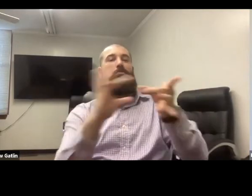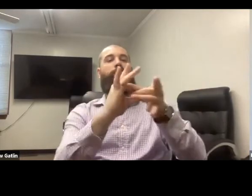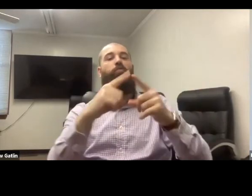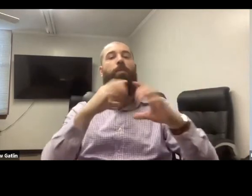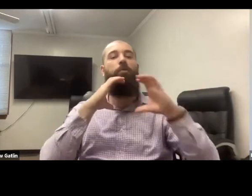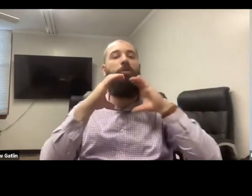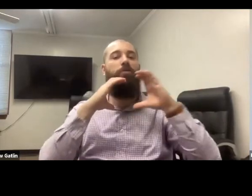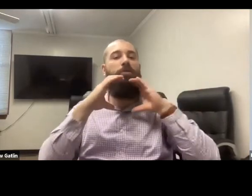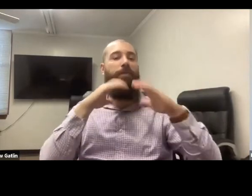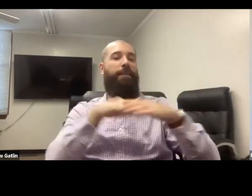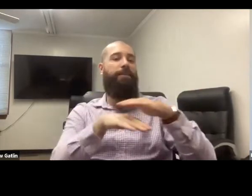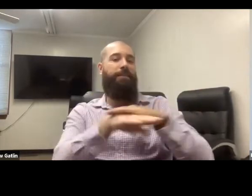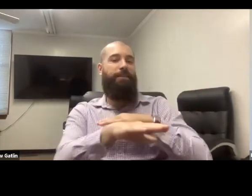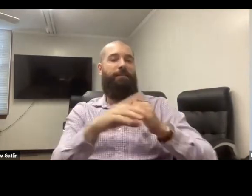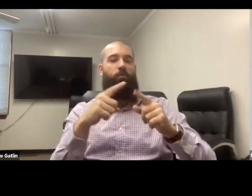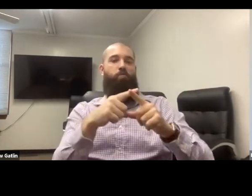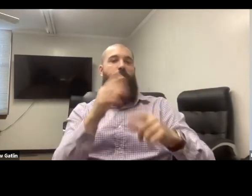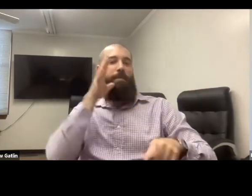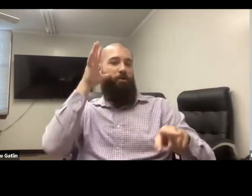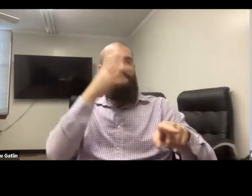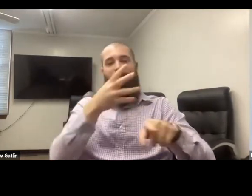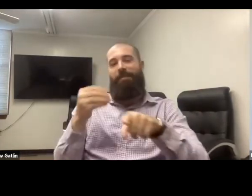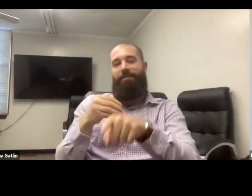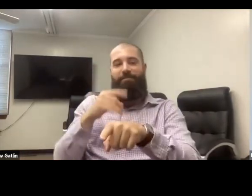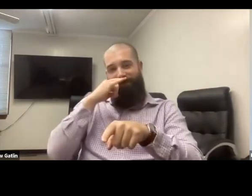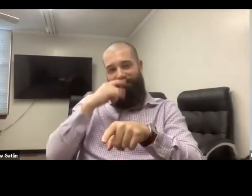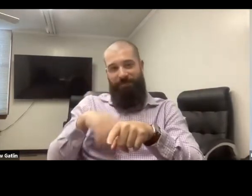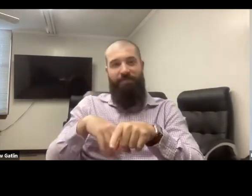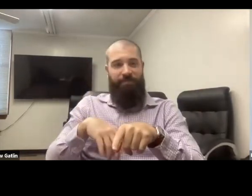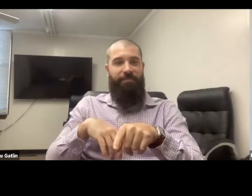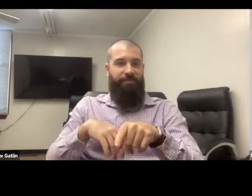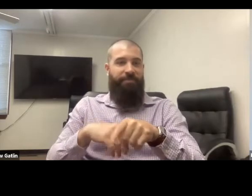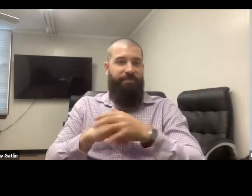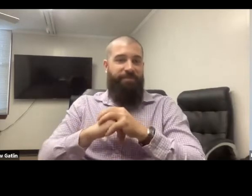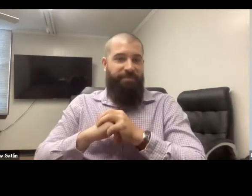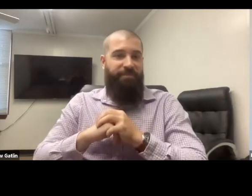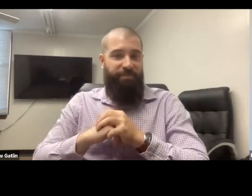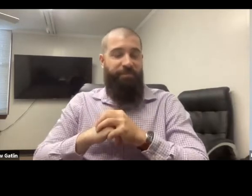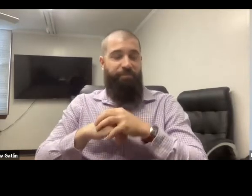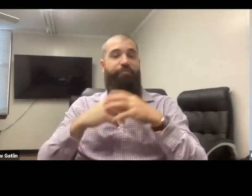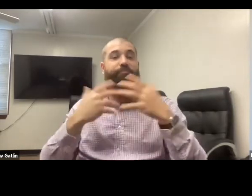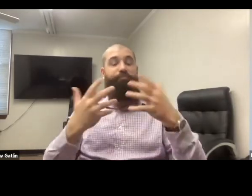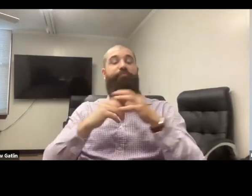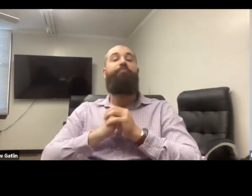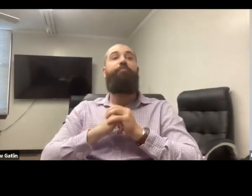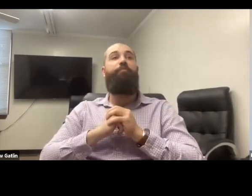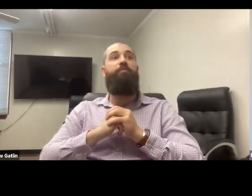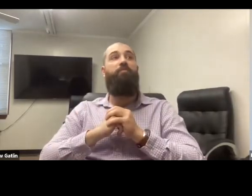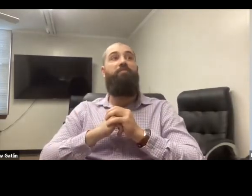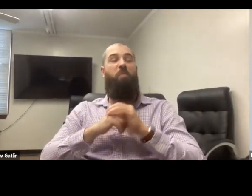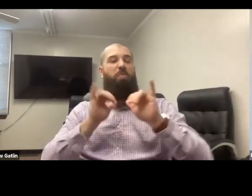So I can build a better bridge and better communication access for the parents and for the child.